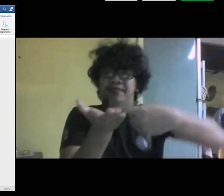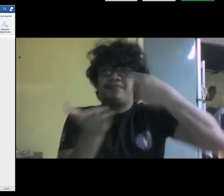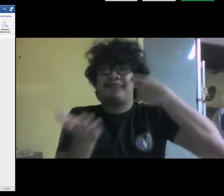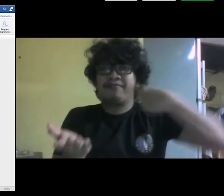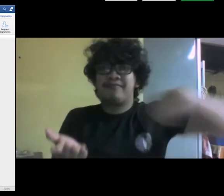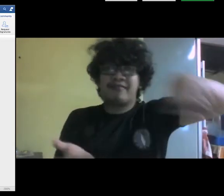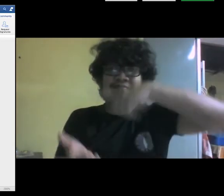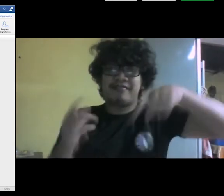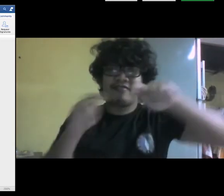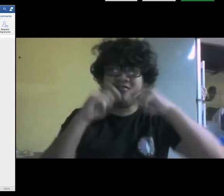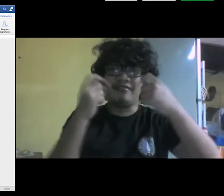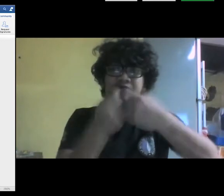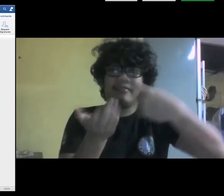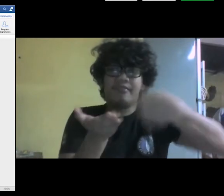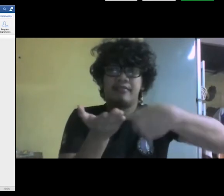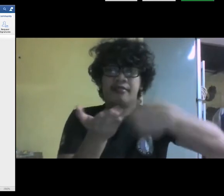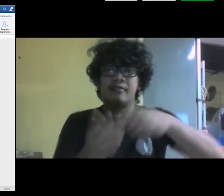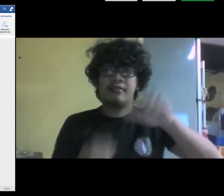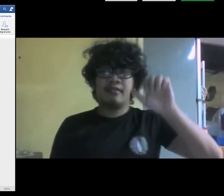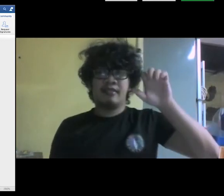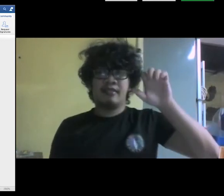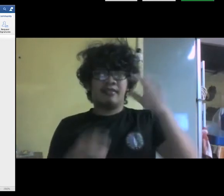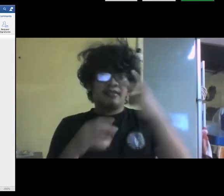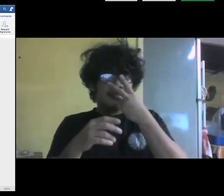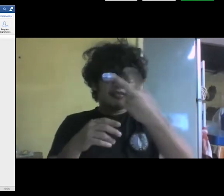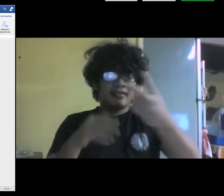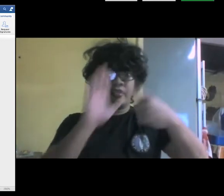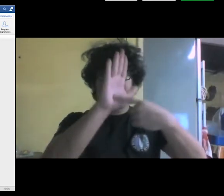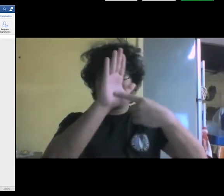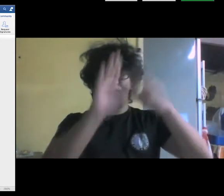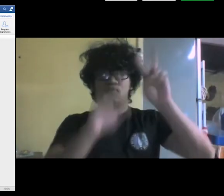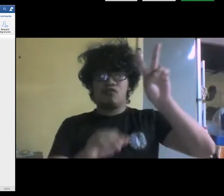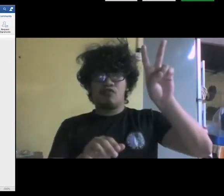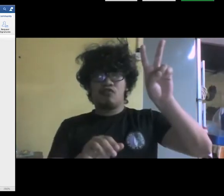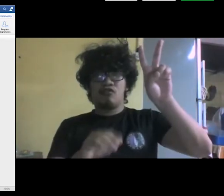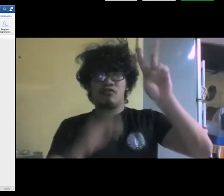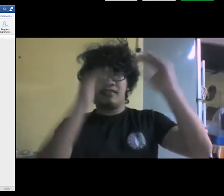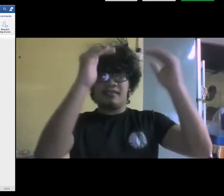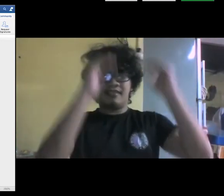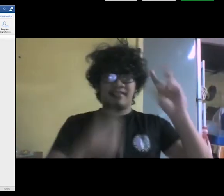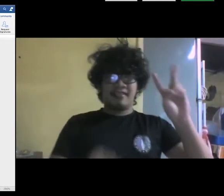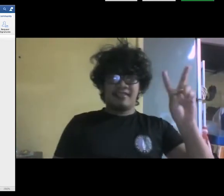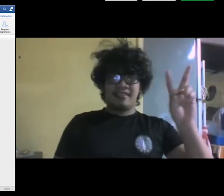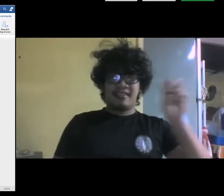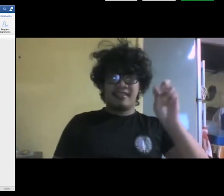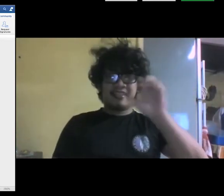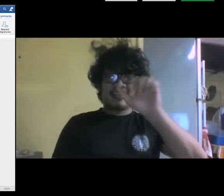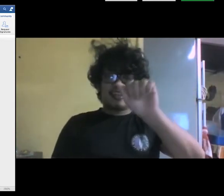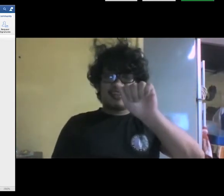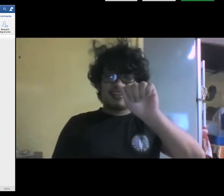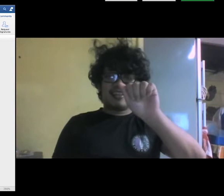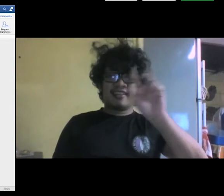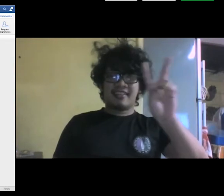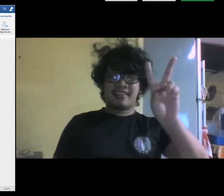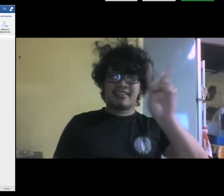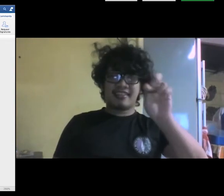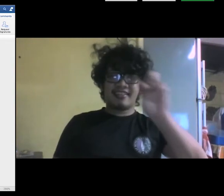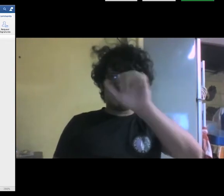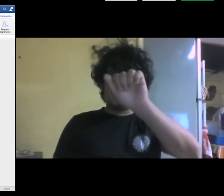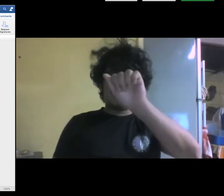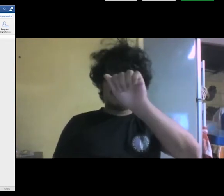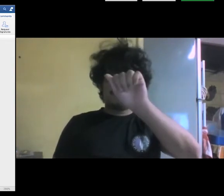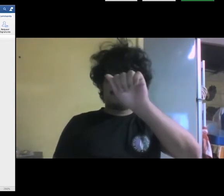2 numbers. So we voted to show it 2 ways, A and